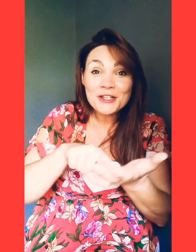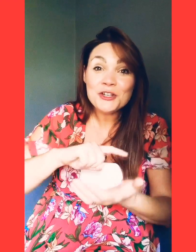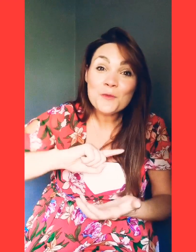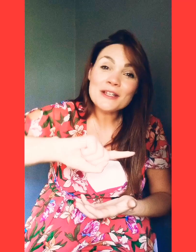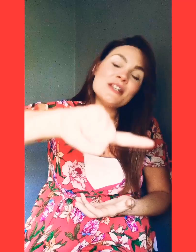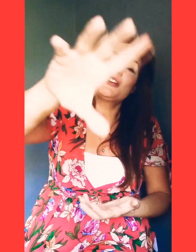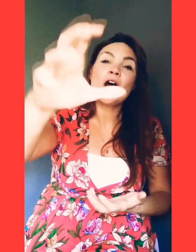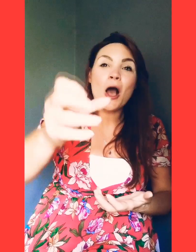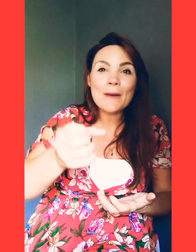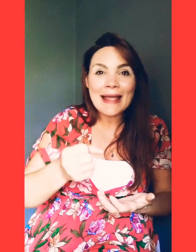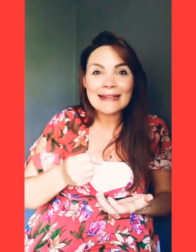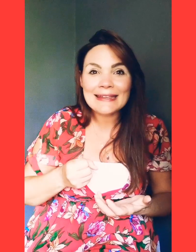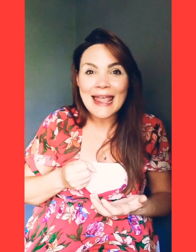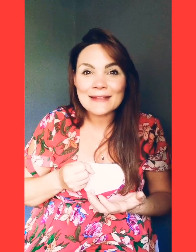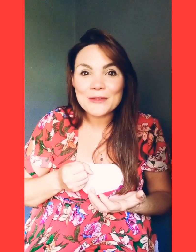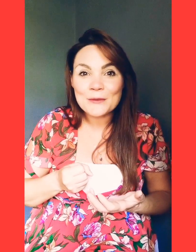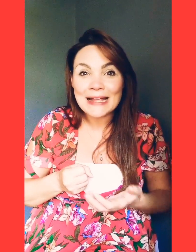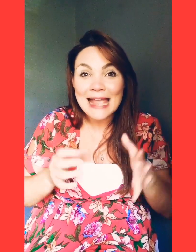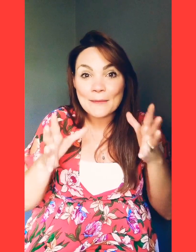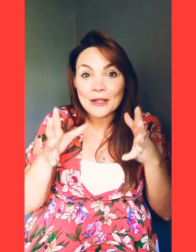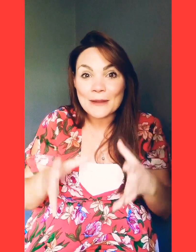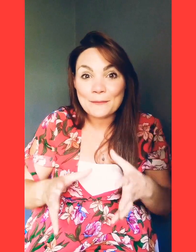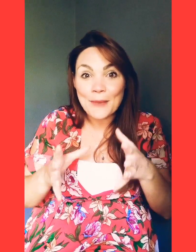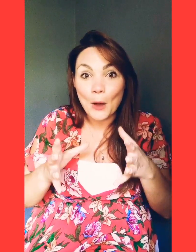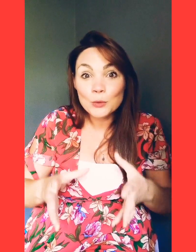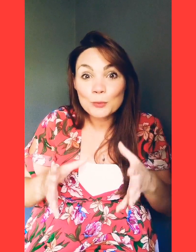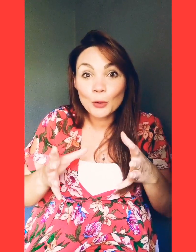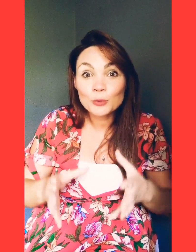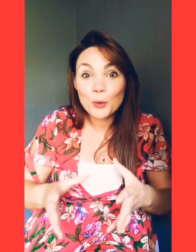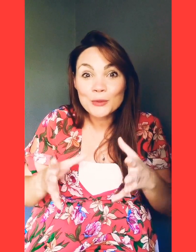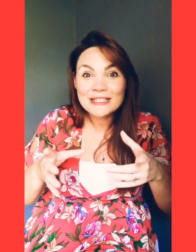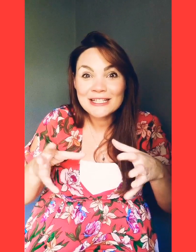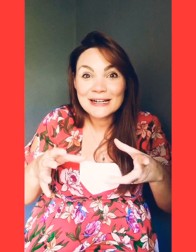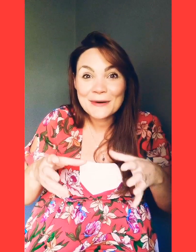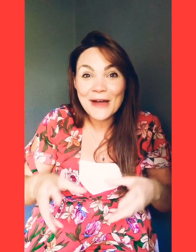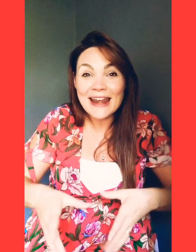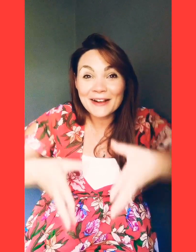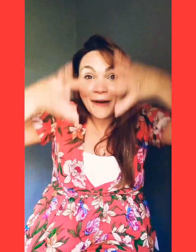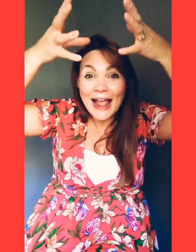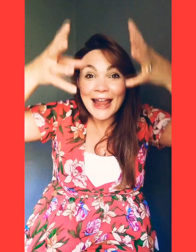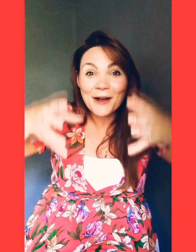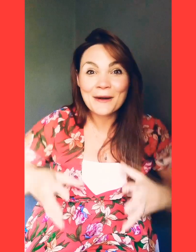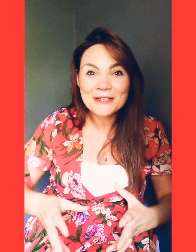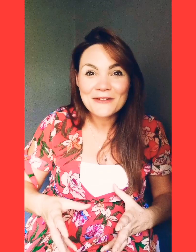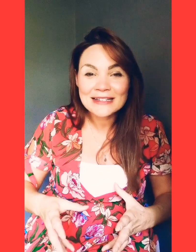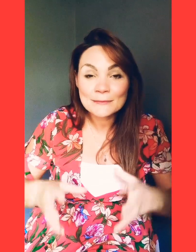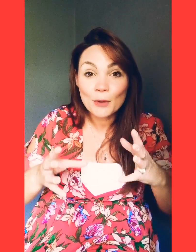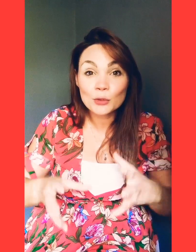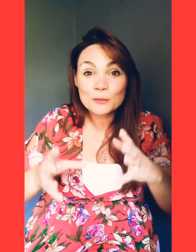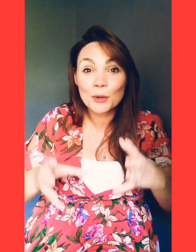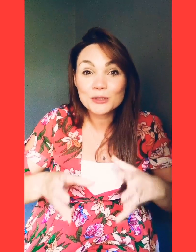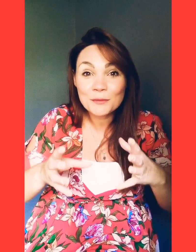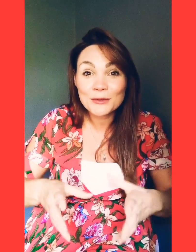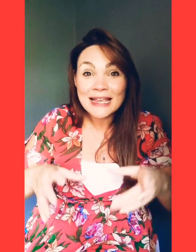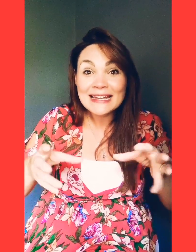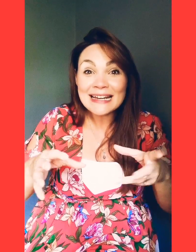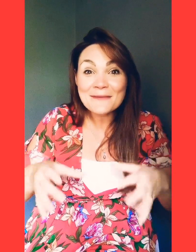you want to go and get them, you guys? And we're going to bounce, tickle, blah, blah, and they go, hey-oh, if she raises, bounce, tickle,